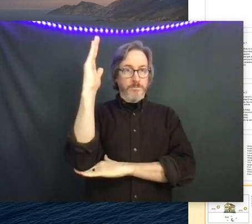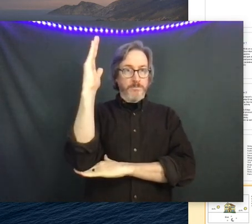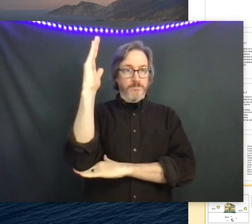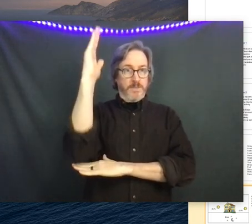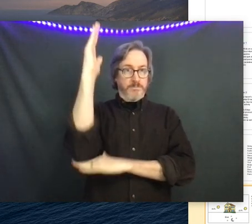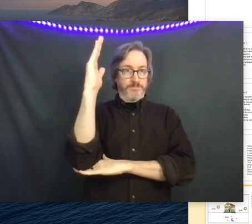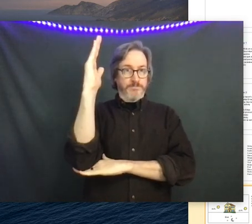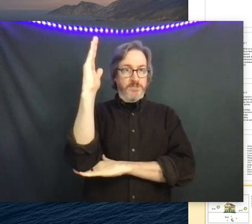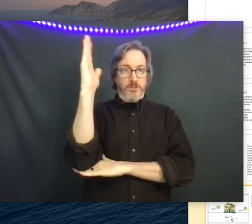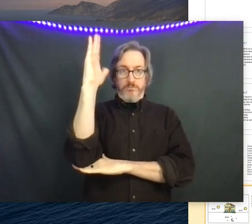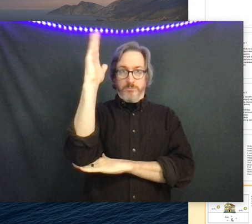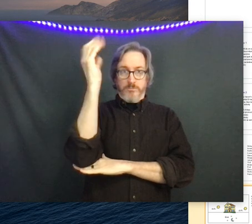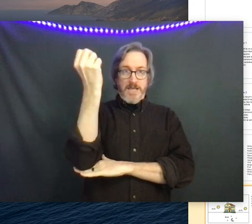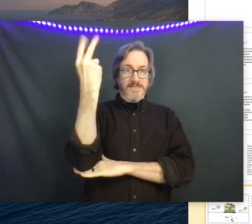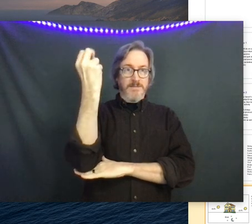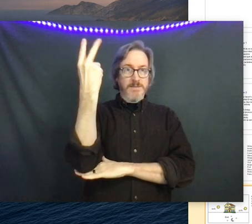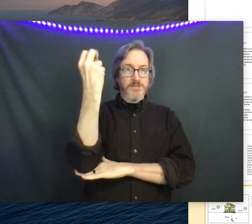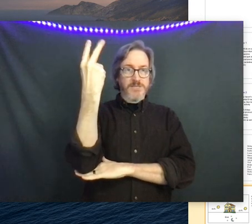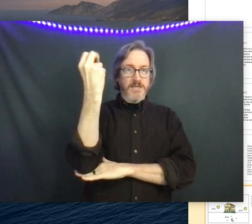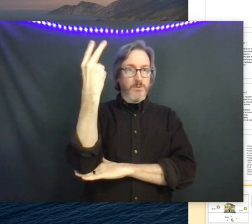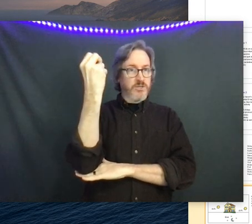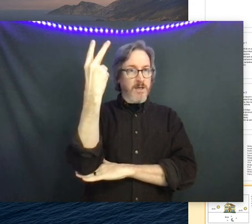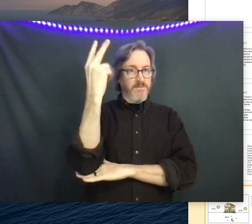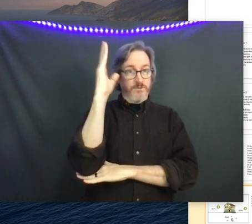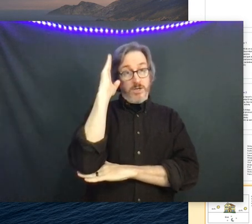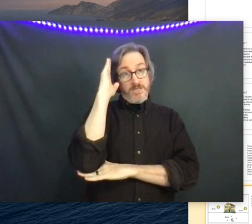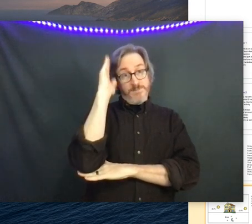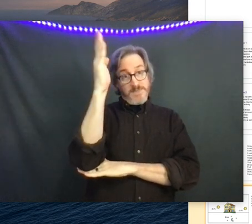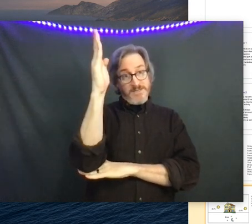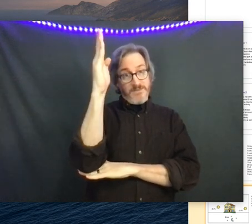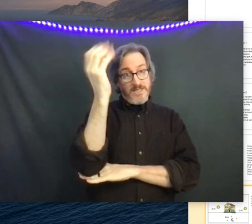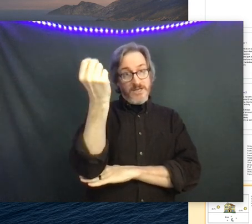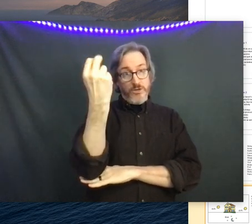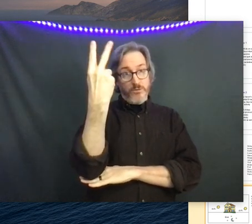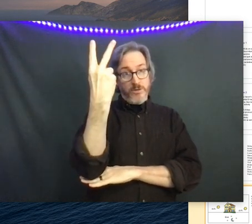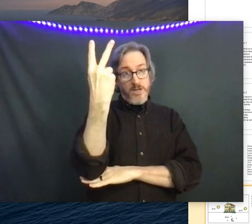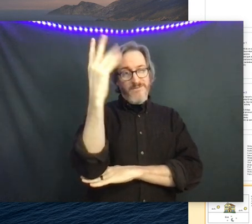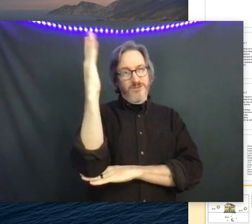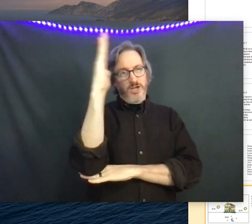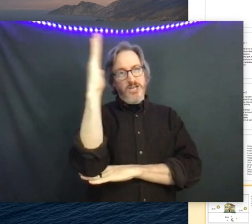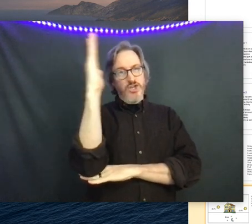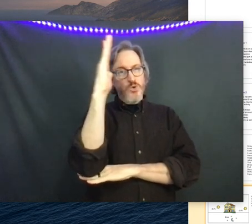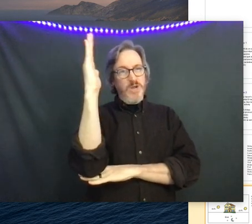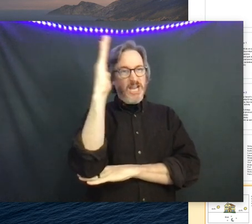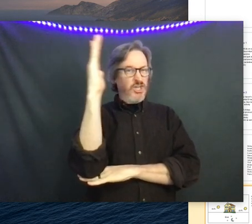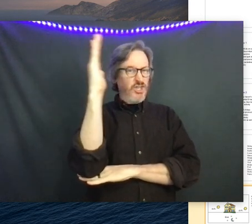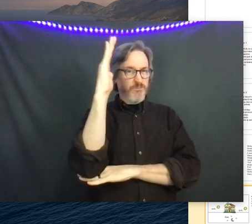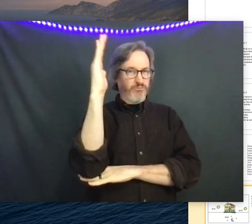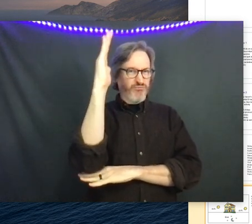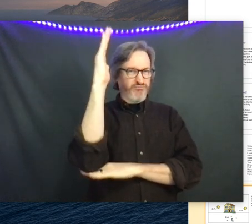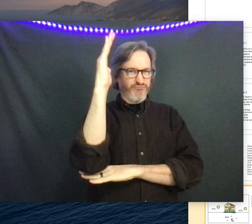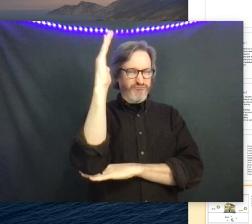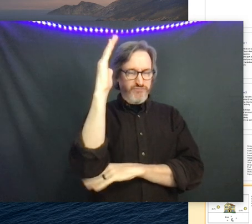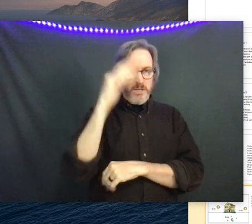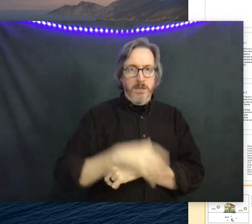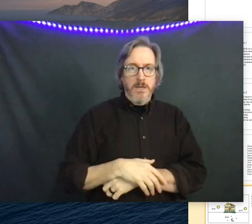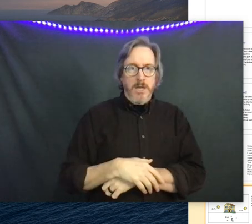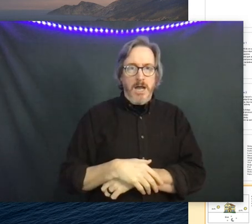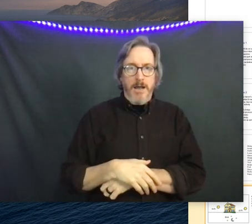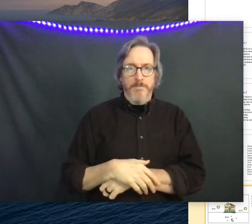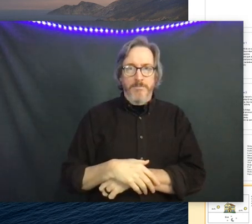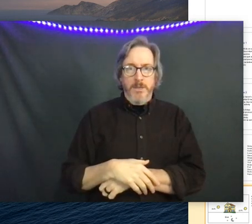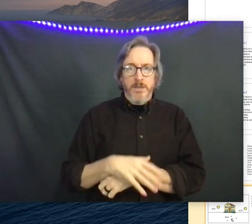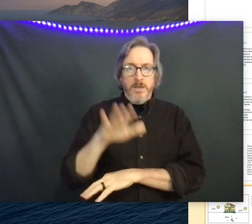noon. So, and sometimes you'll see it with 12. If you're talking specifically at noon, if you're talking noonish.